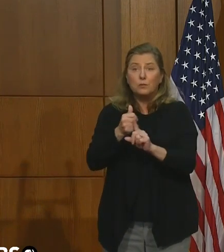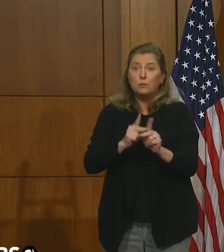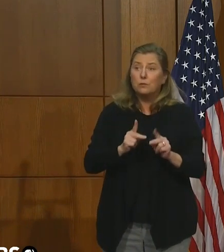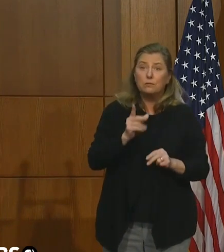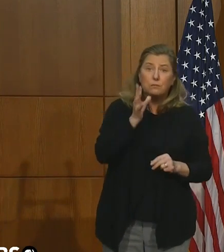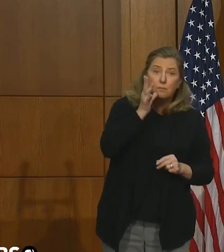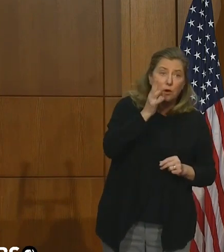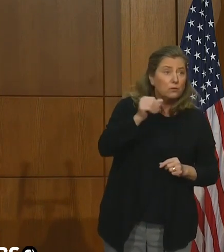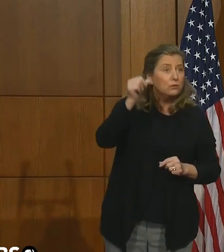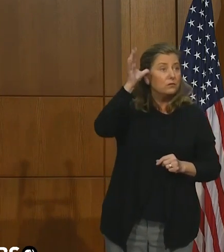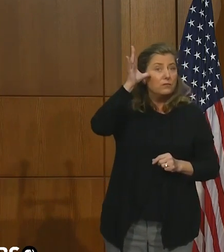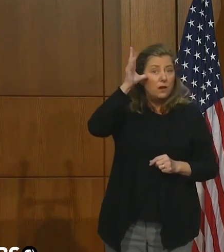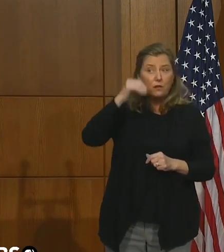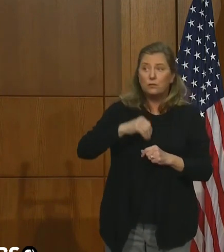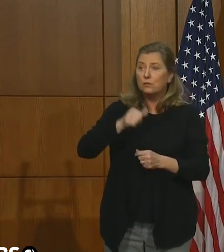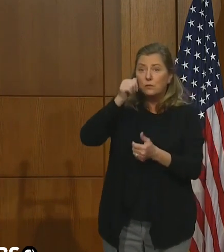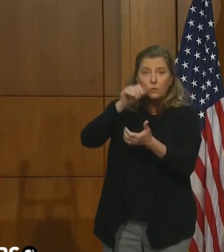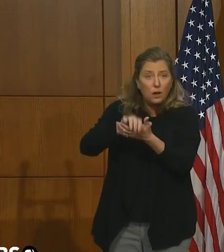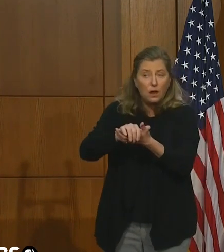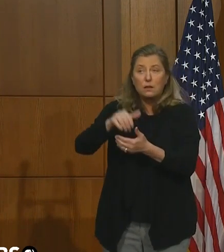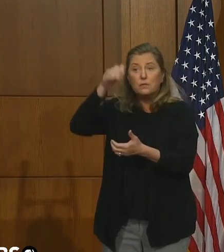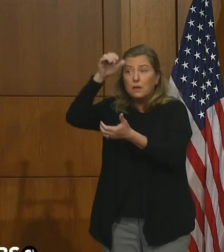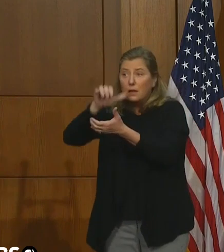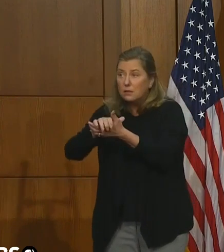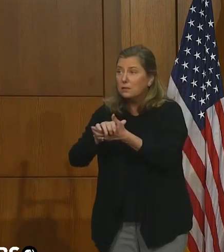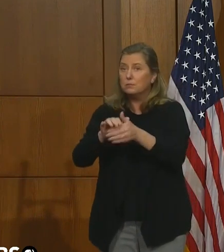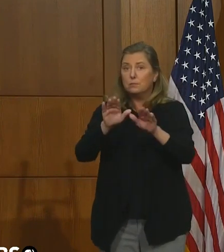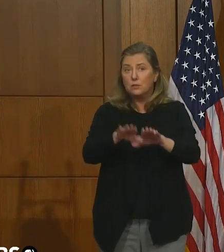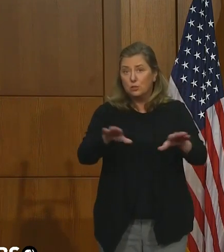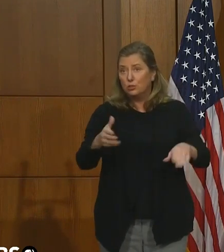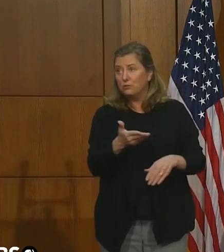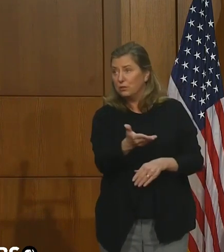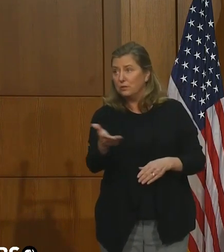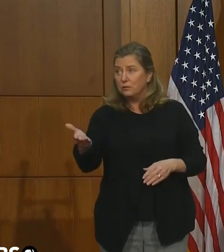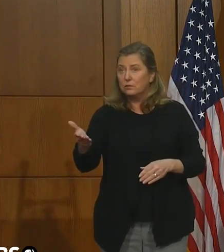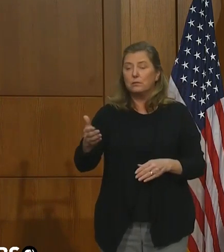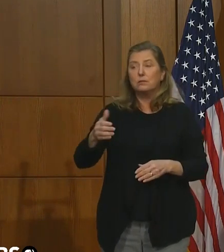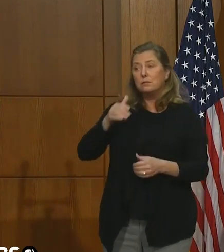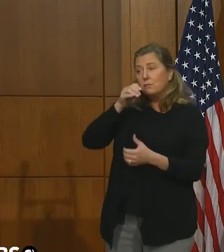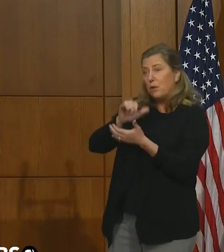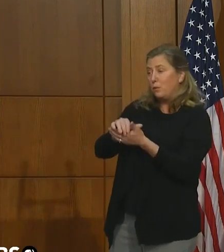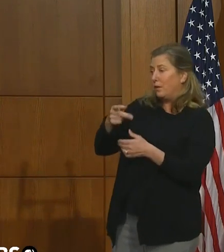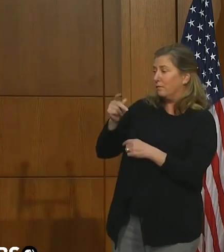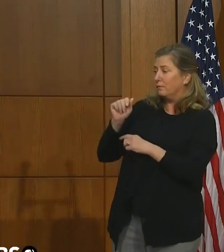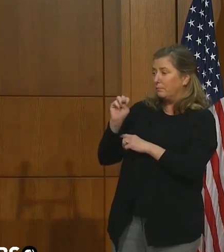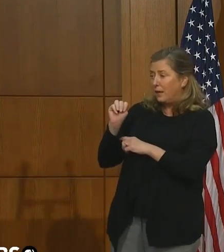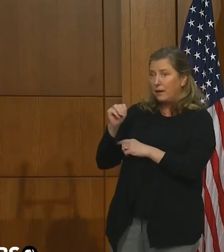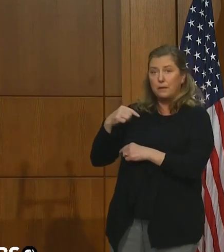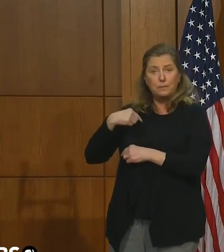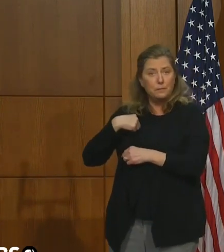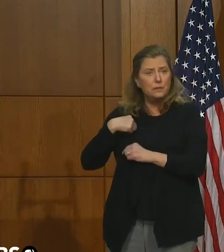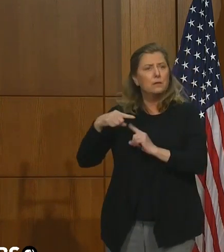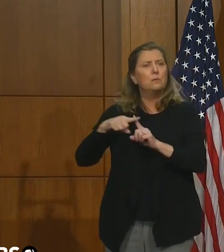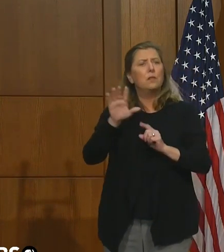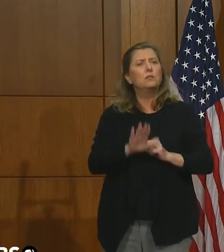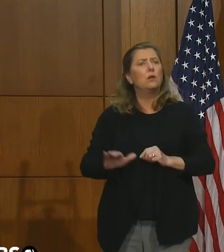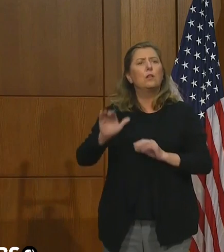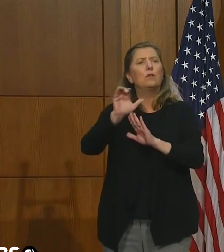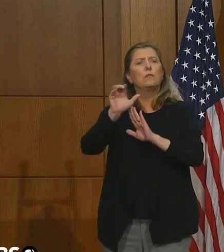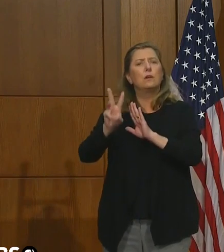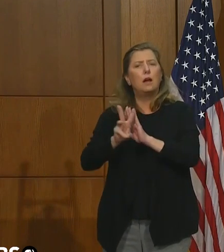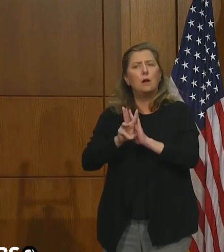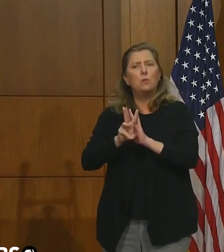fathers, wives, husbands, and children. Pam and I and the Commonwealth of Virginia join